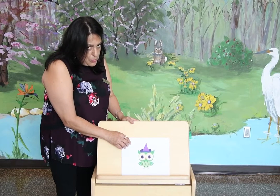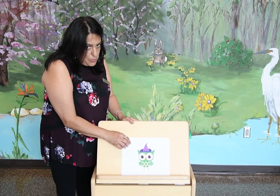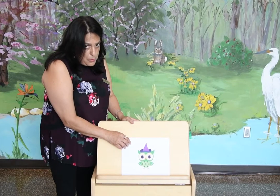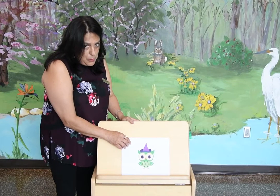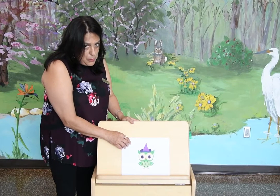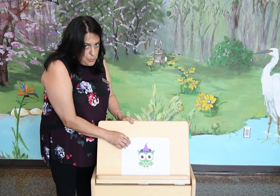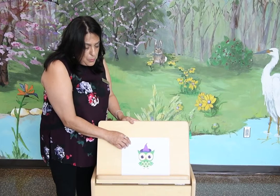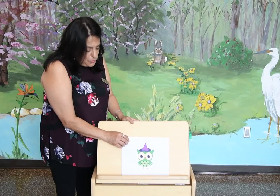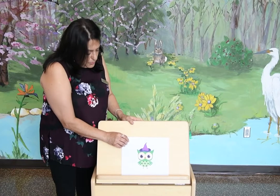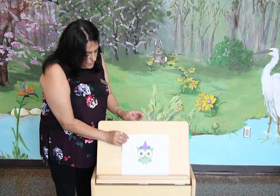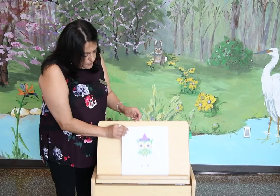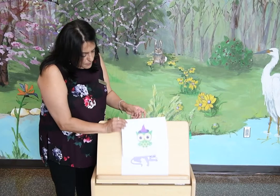Ooh, ooh.